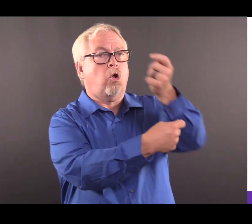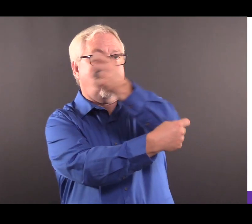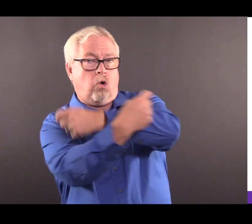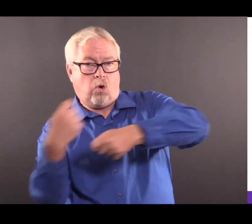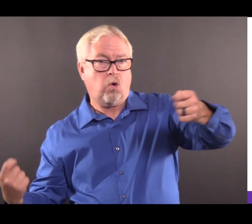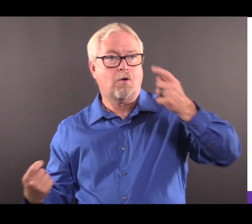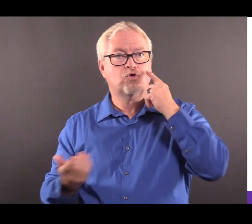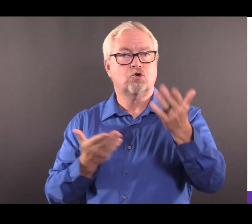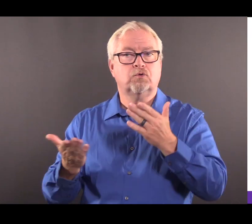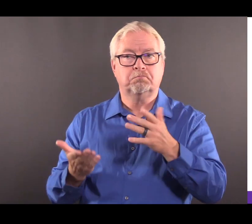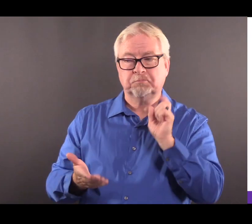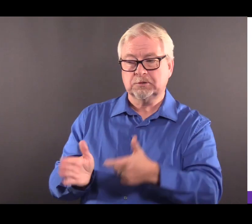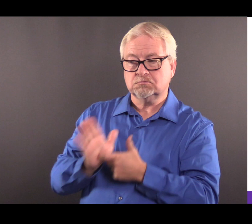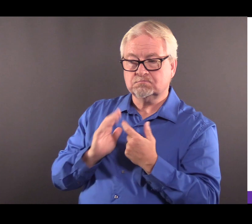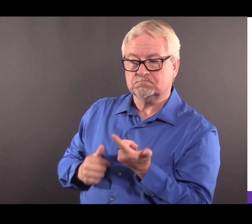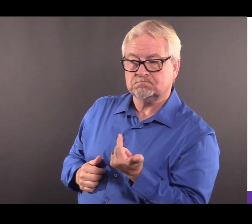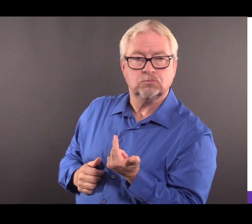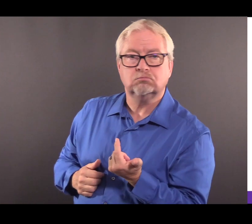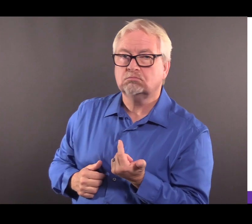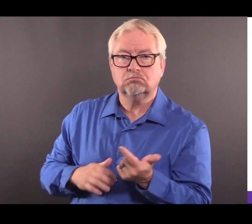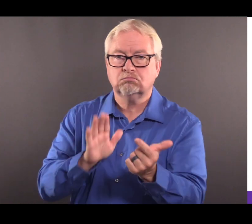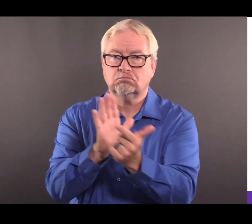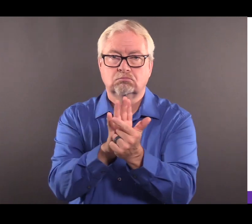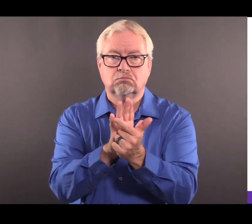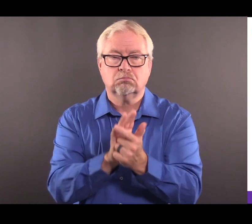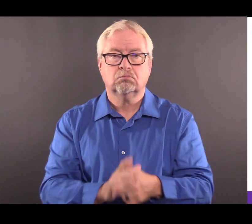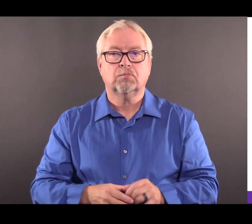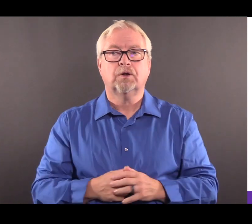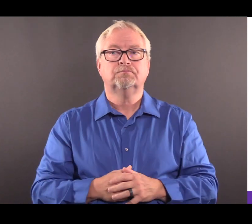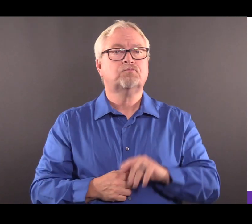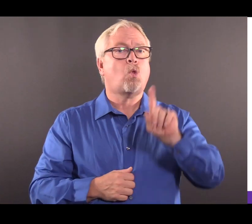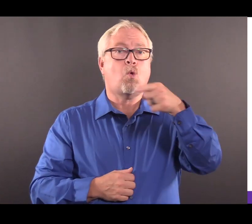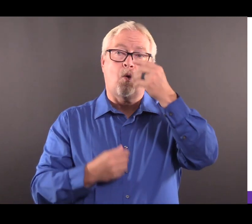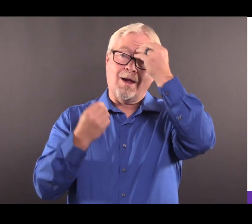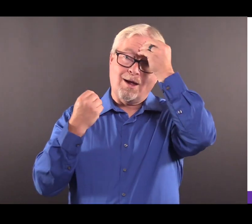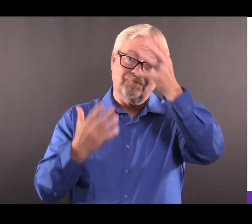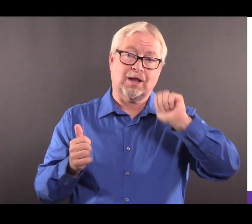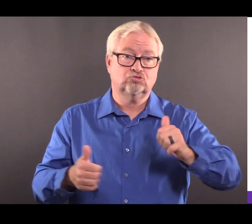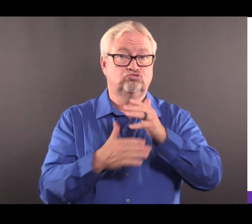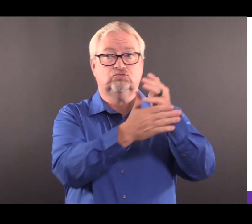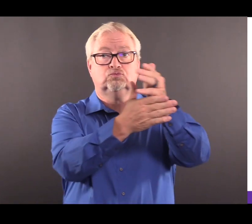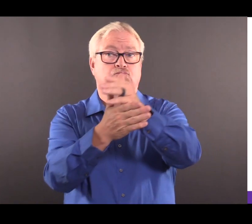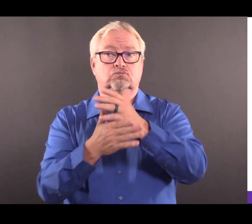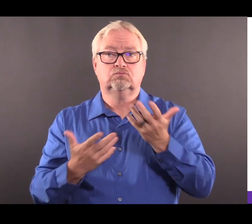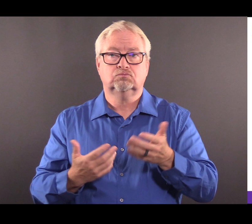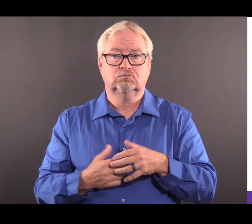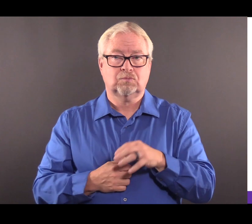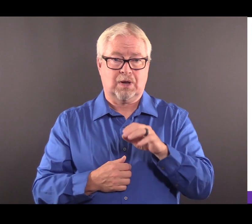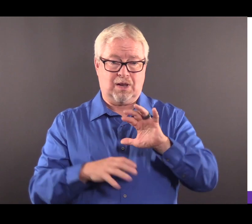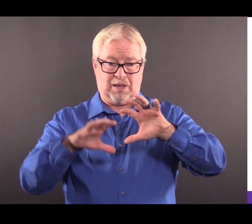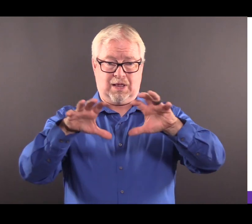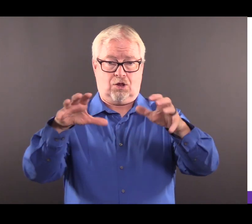receiving services. The only information that can be shared is